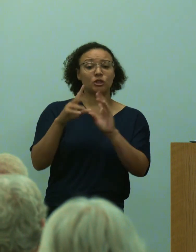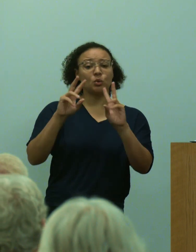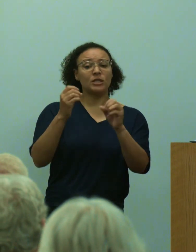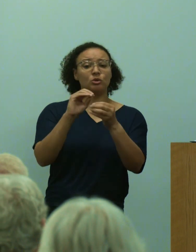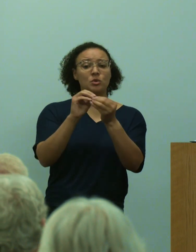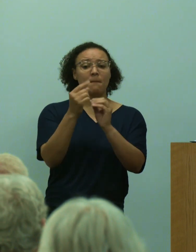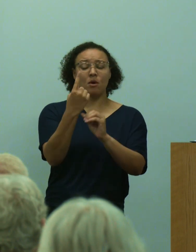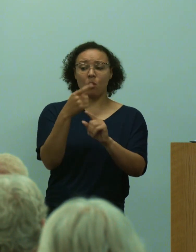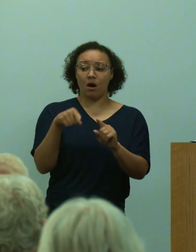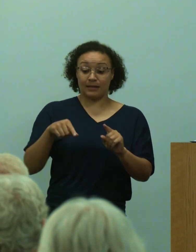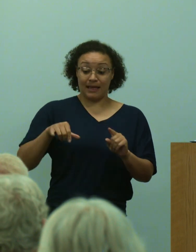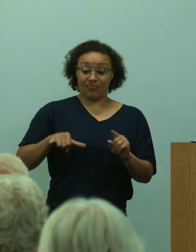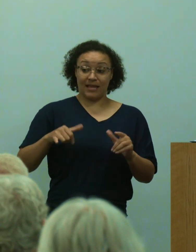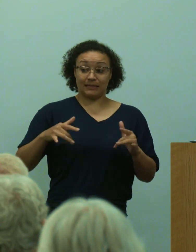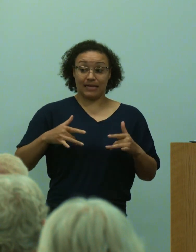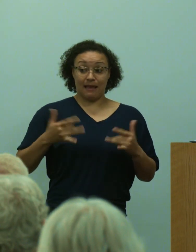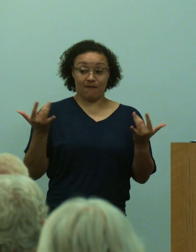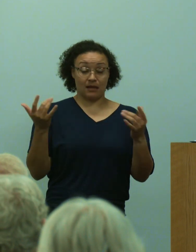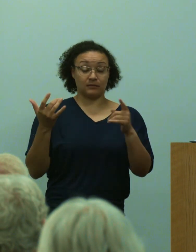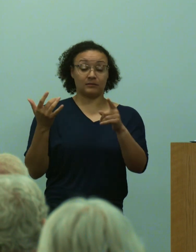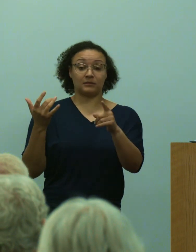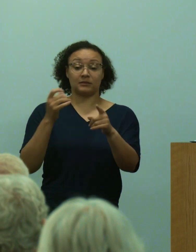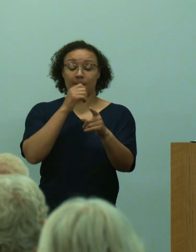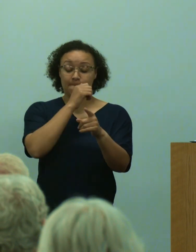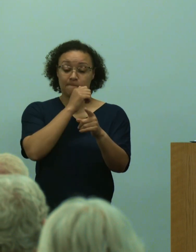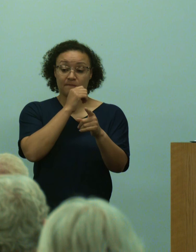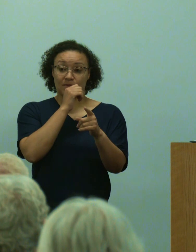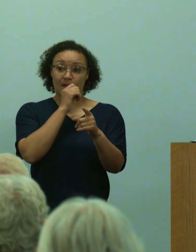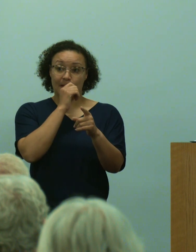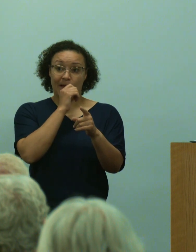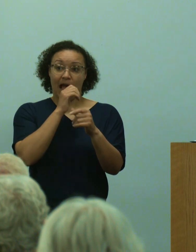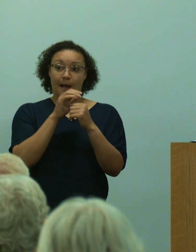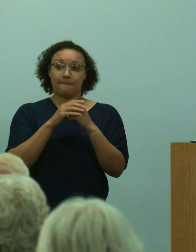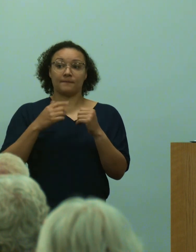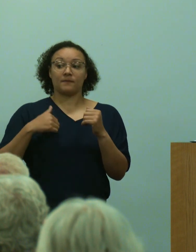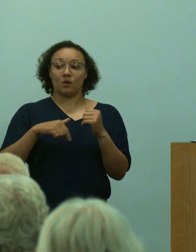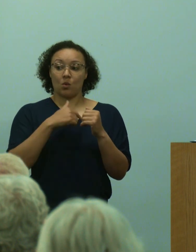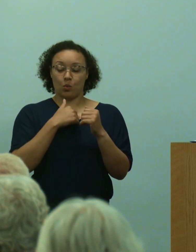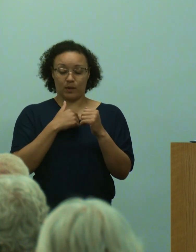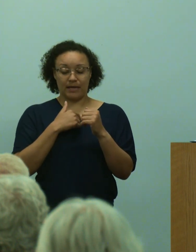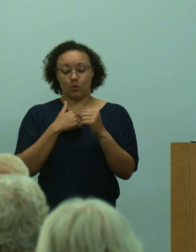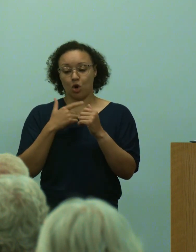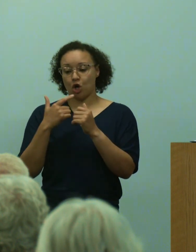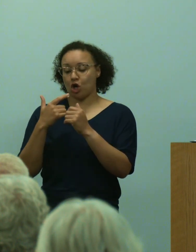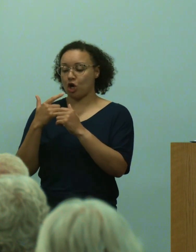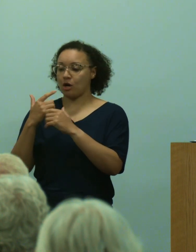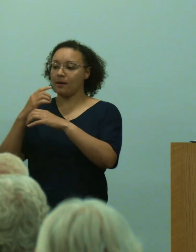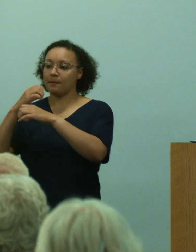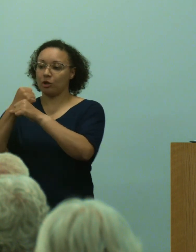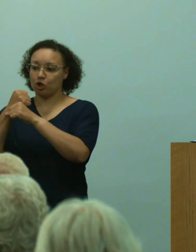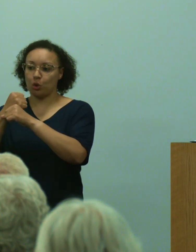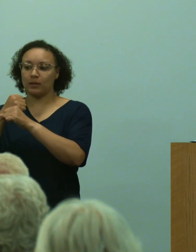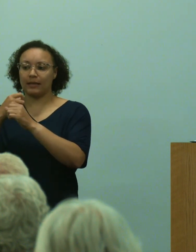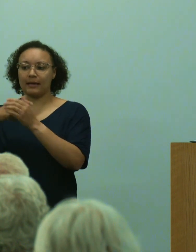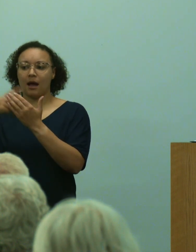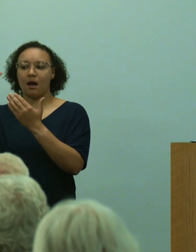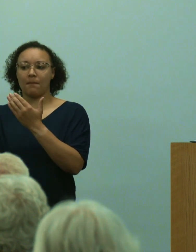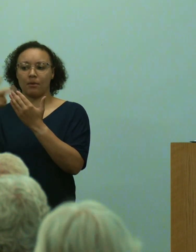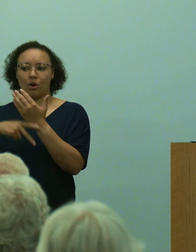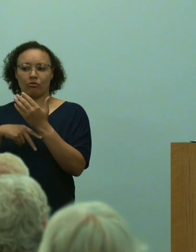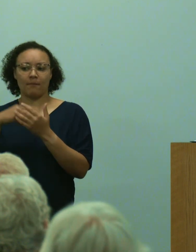this event, we were also producing a program on DATV with Patrick Higgins of